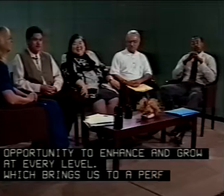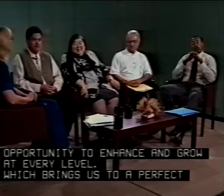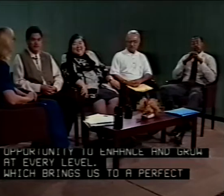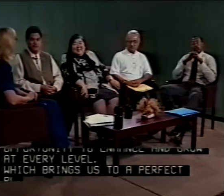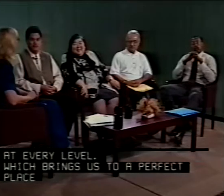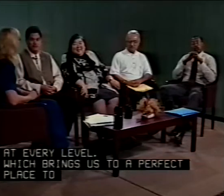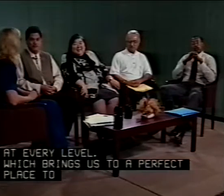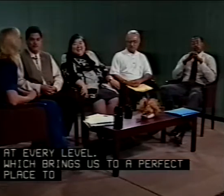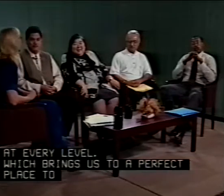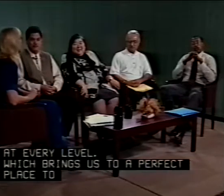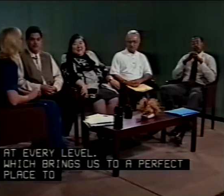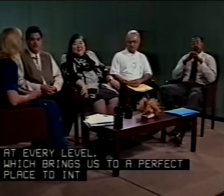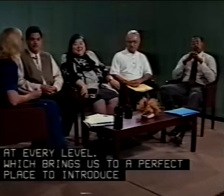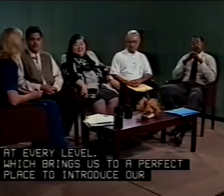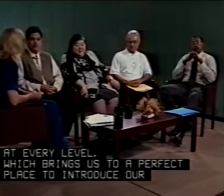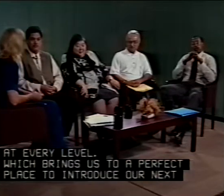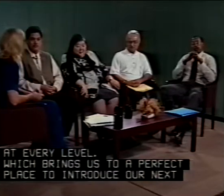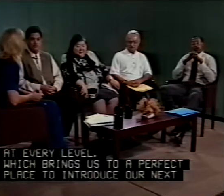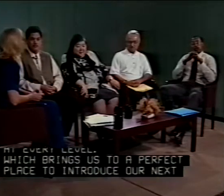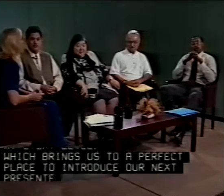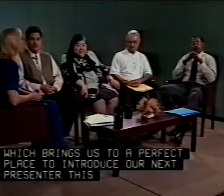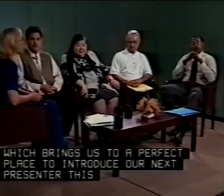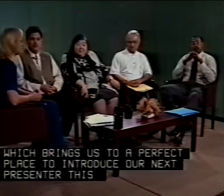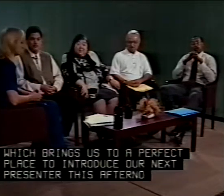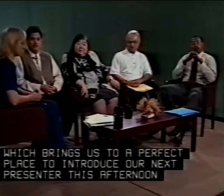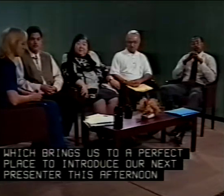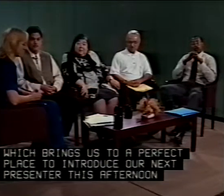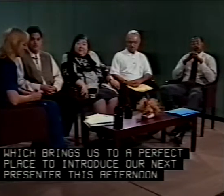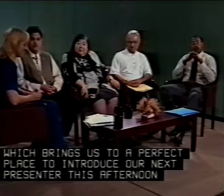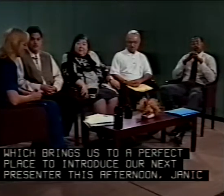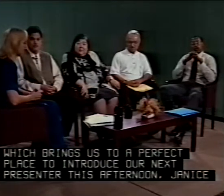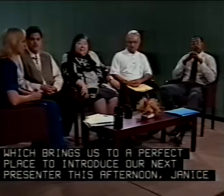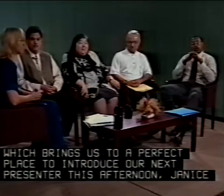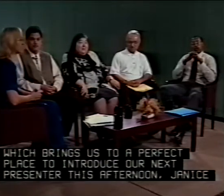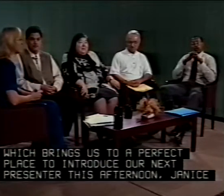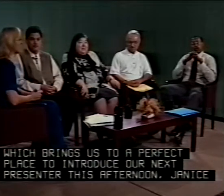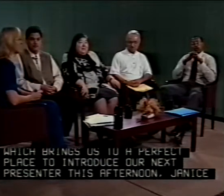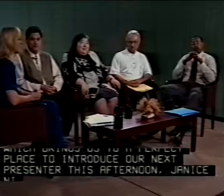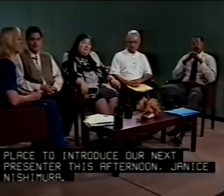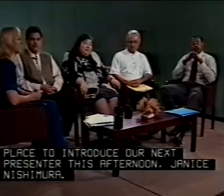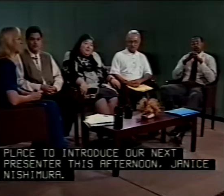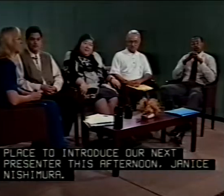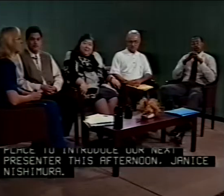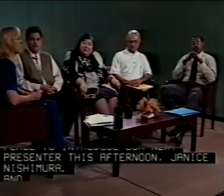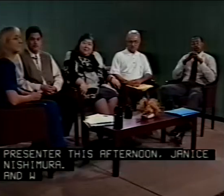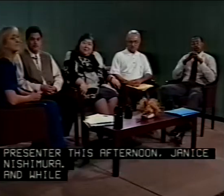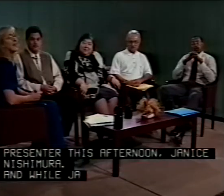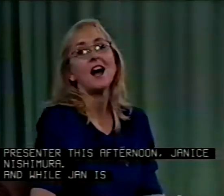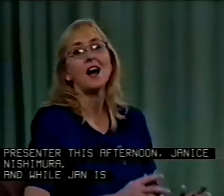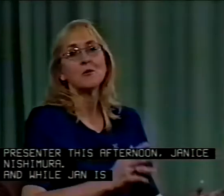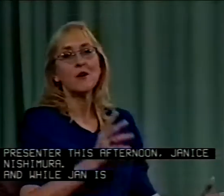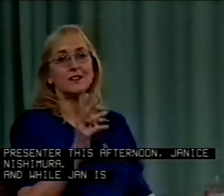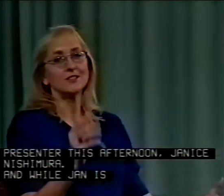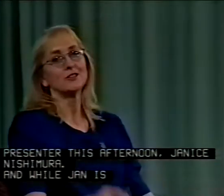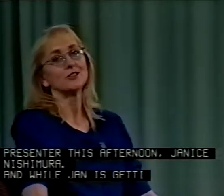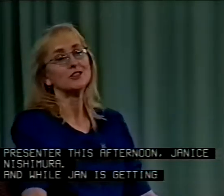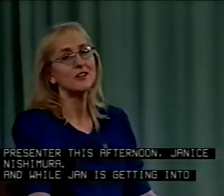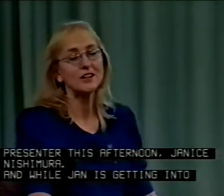this afternoon, Jan Nishimura. And while Jan's getting into her place, I want to share that